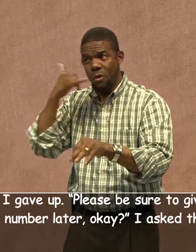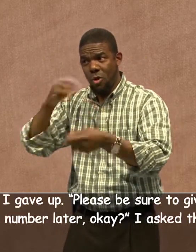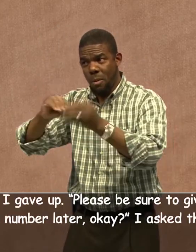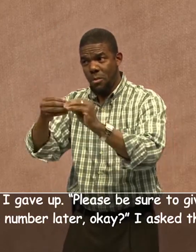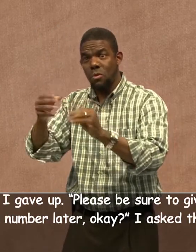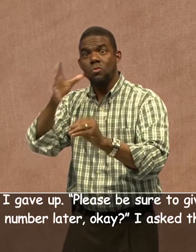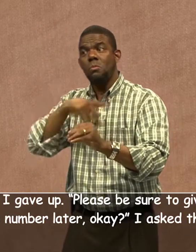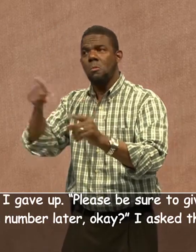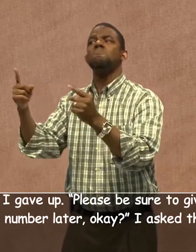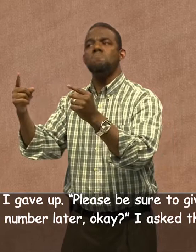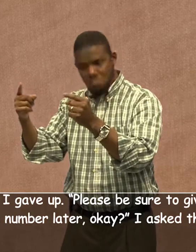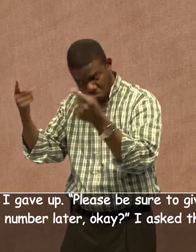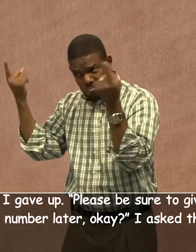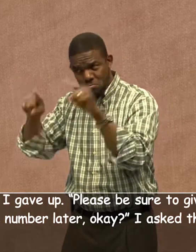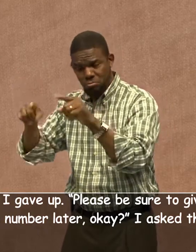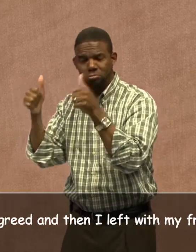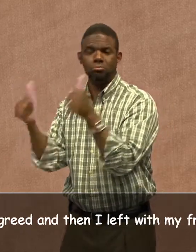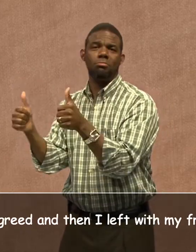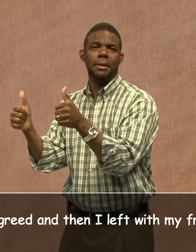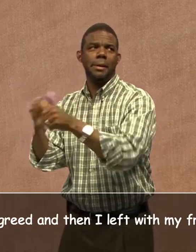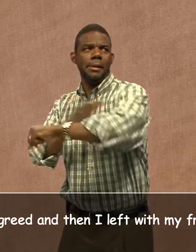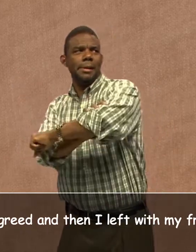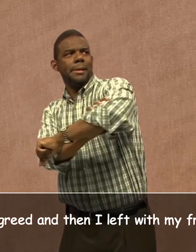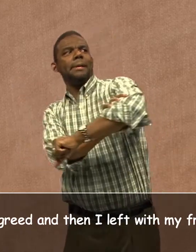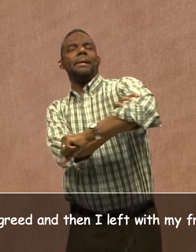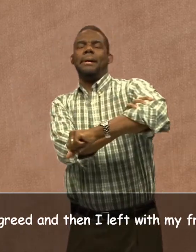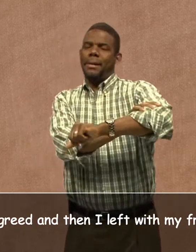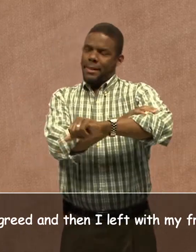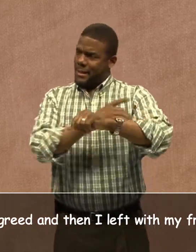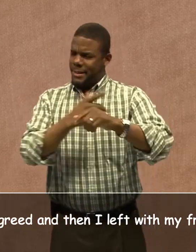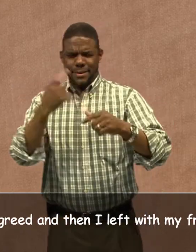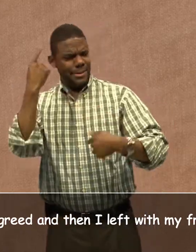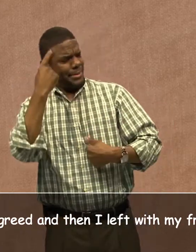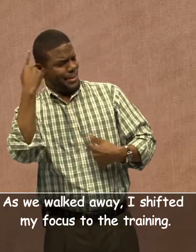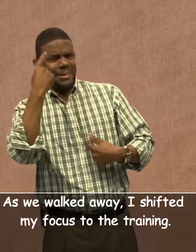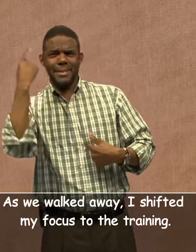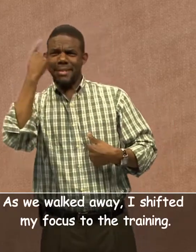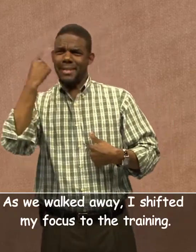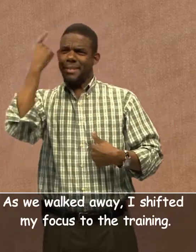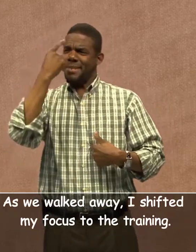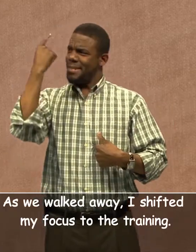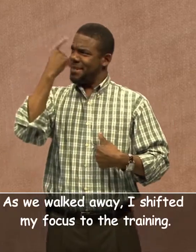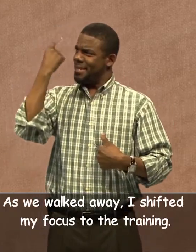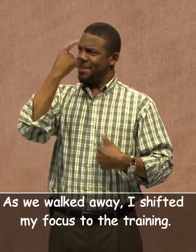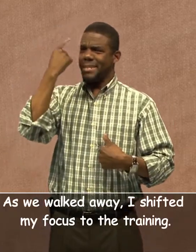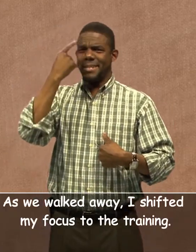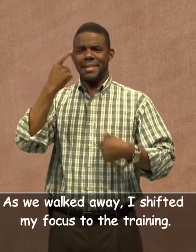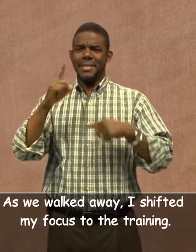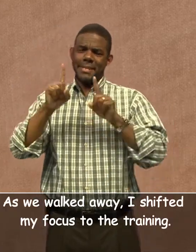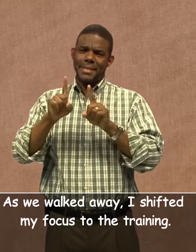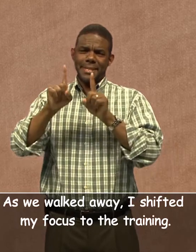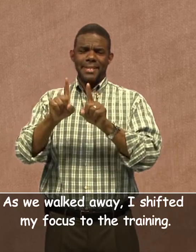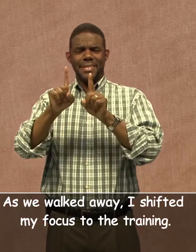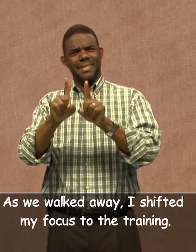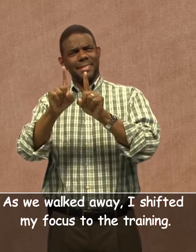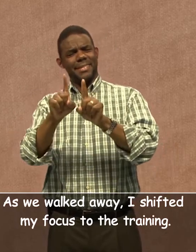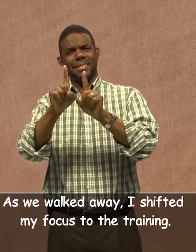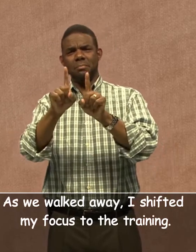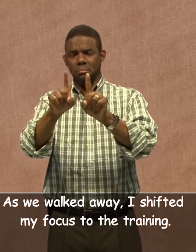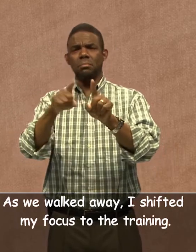phone number later, okay?" I asked the woman. She agreed, and then I left with my friend. As we walked away, I shifted my focus